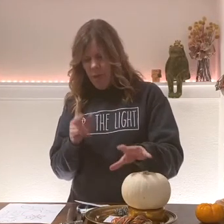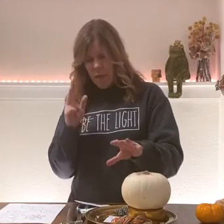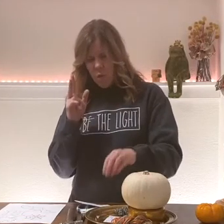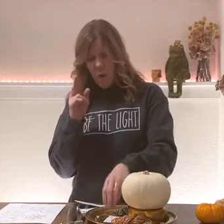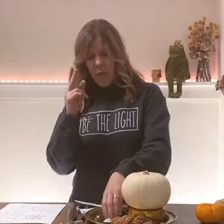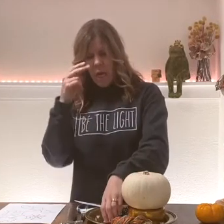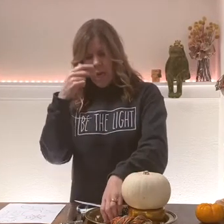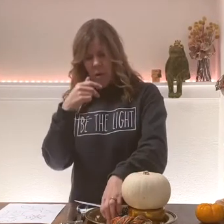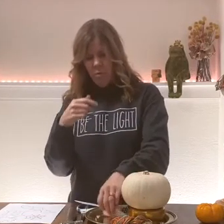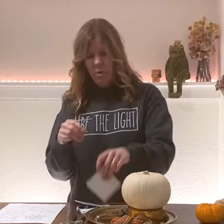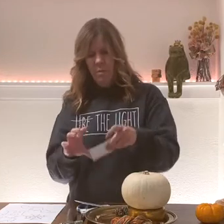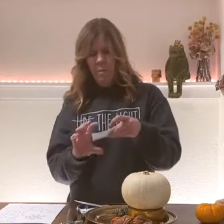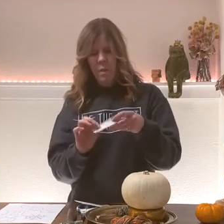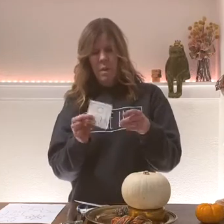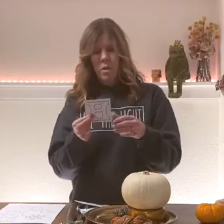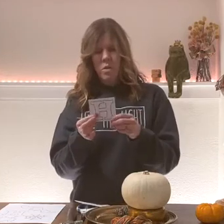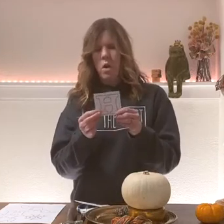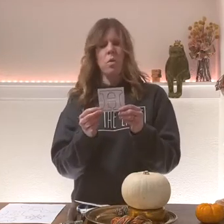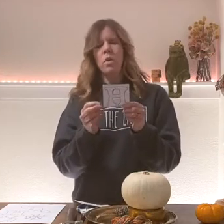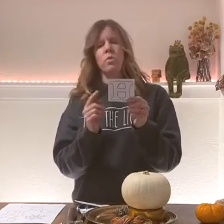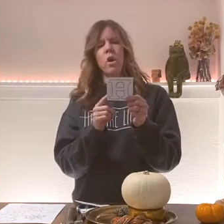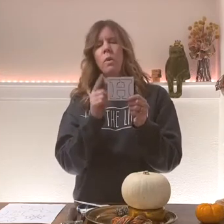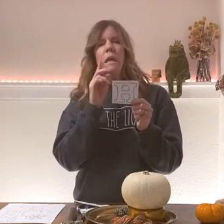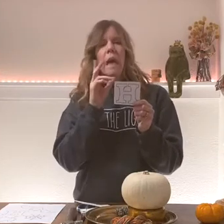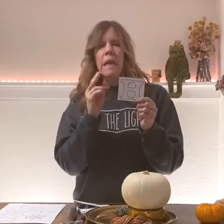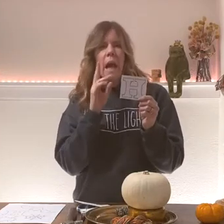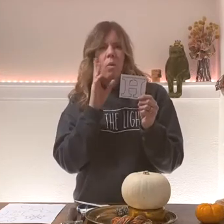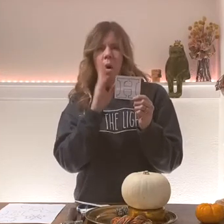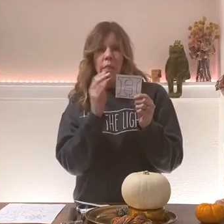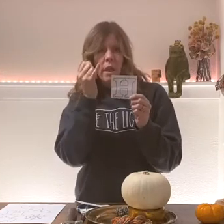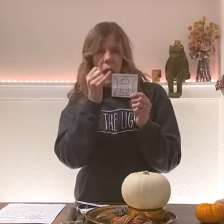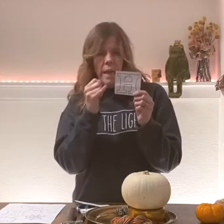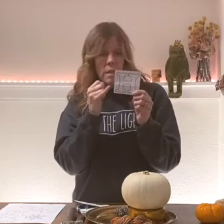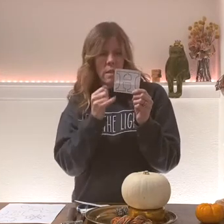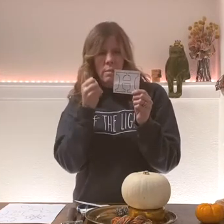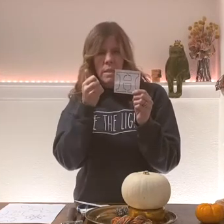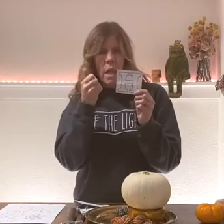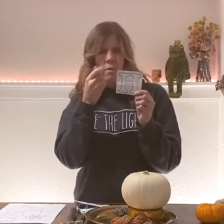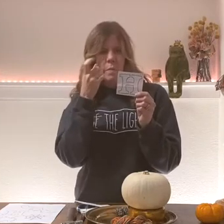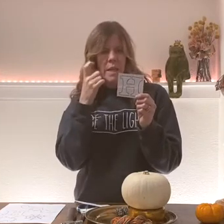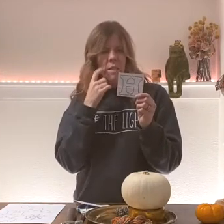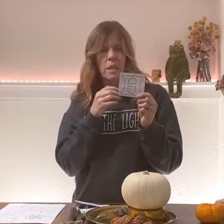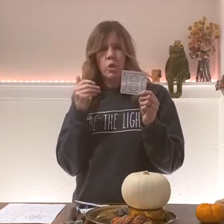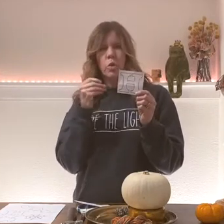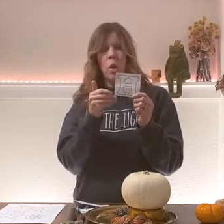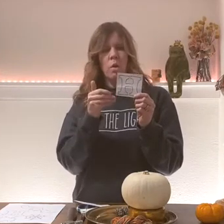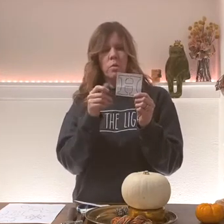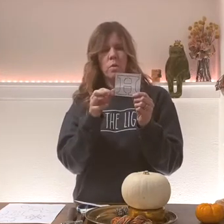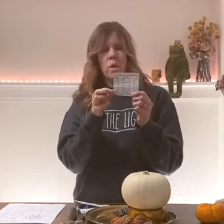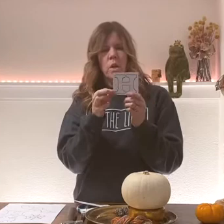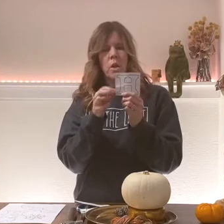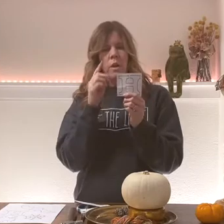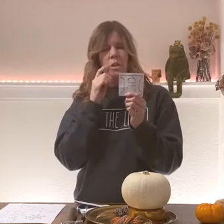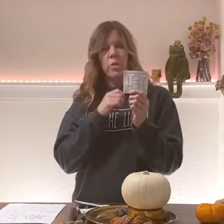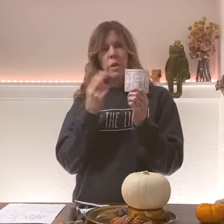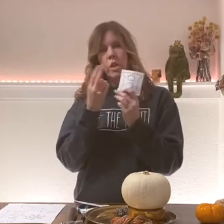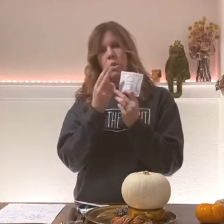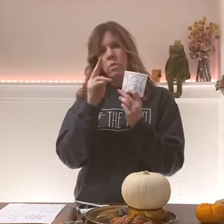you want to cut it out. So you don't want to cut it out on the lines themselves because that's too close. You're actually going to use